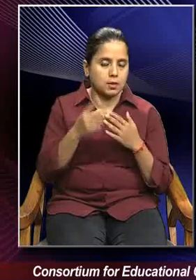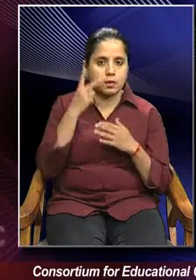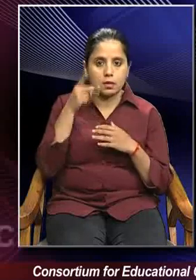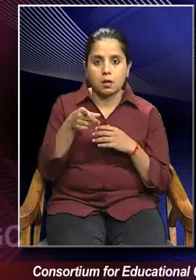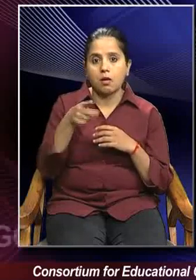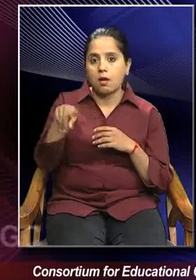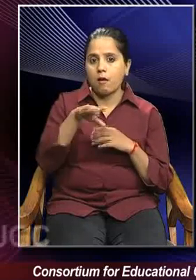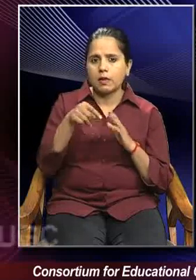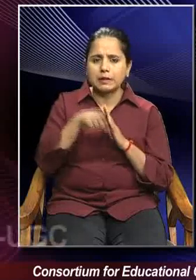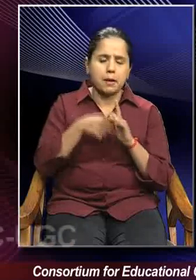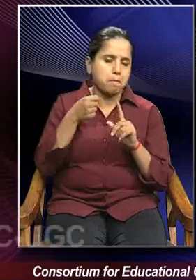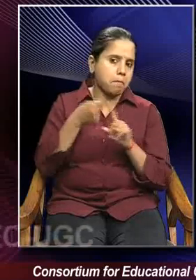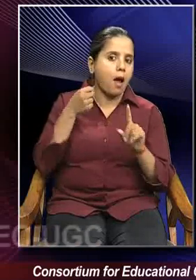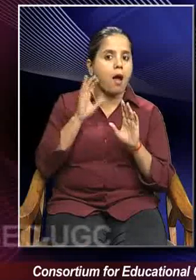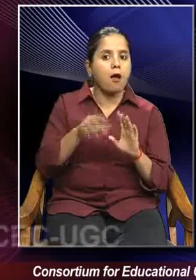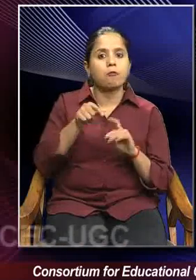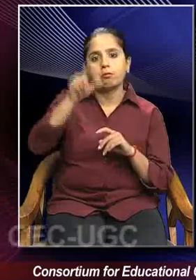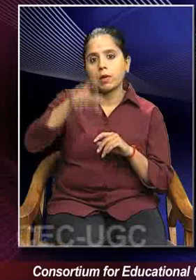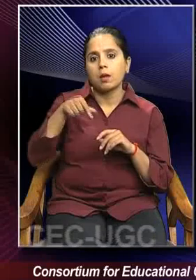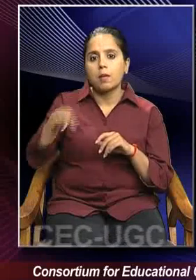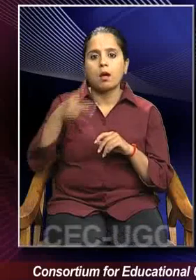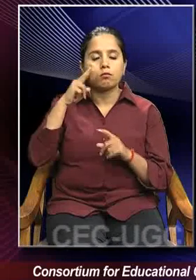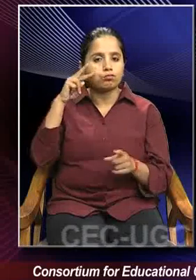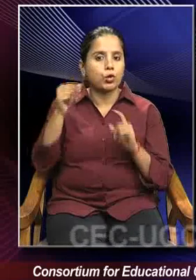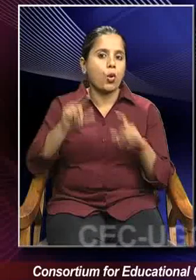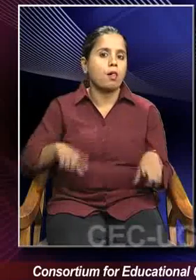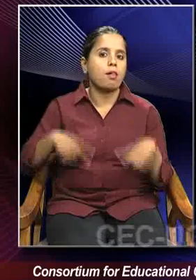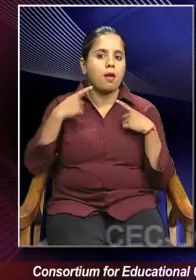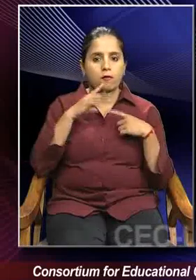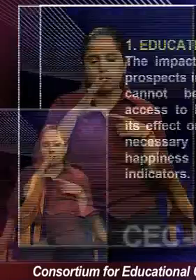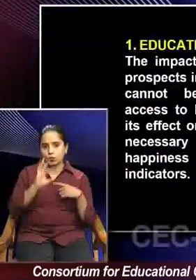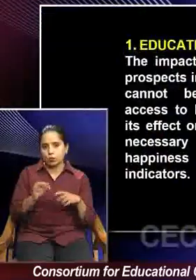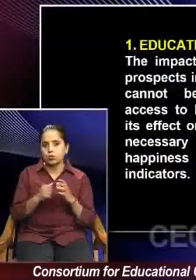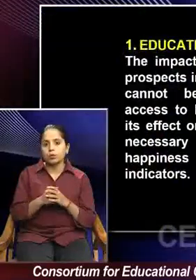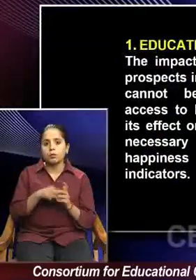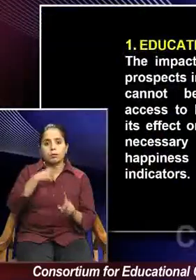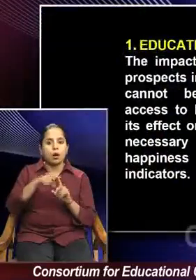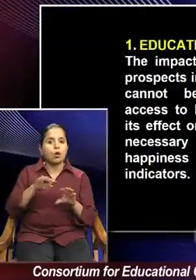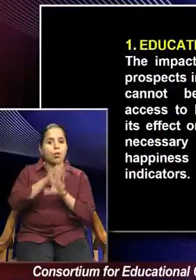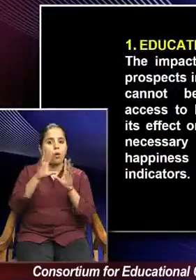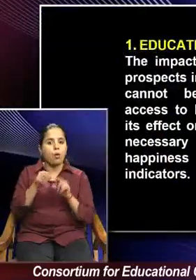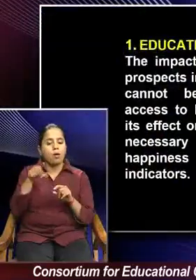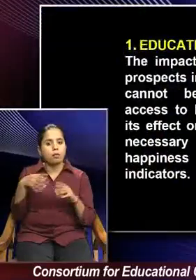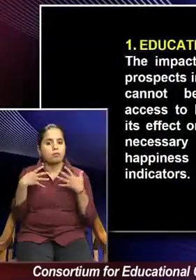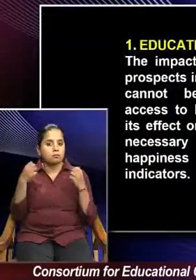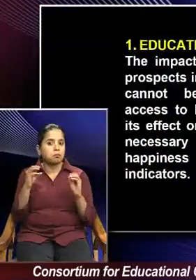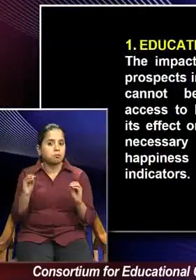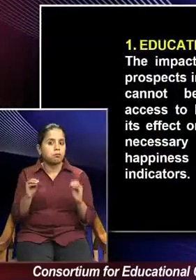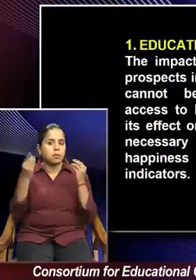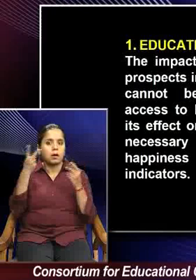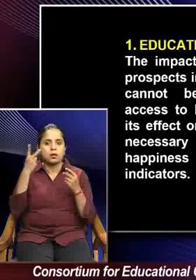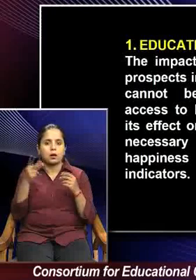which has a deep impact on people's prospects in life and the overall well-being cannot